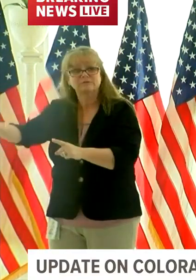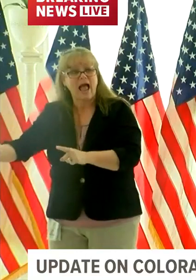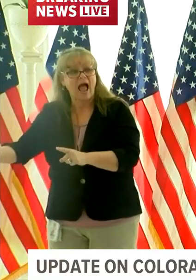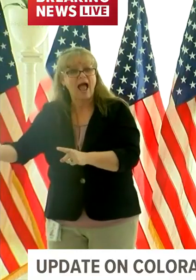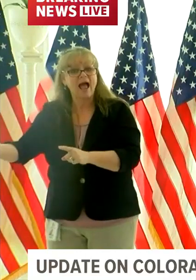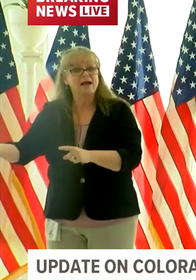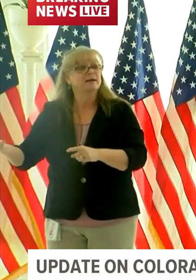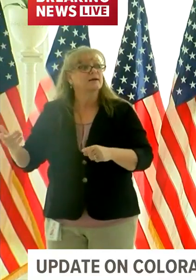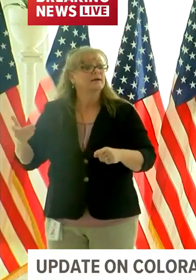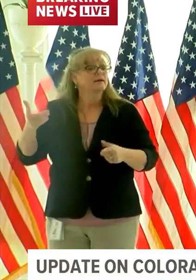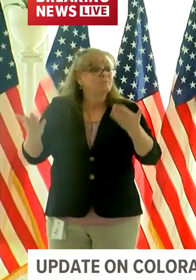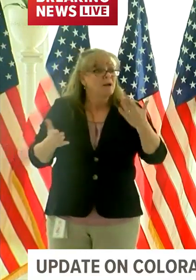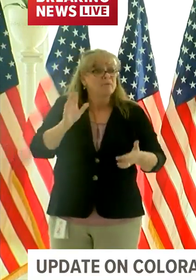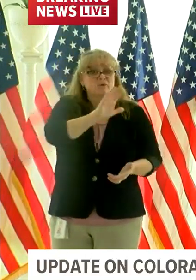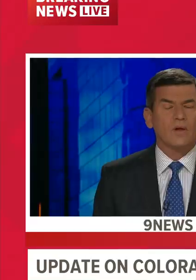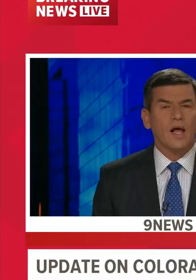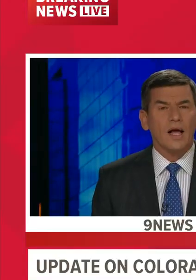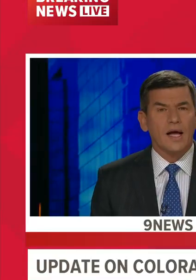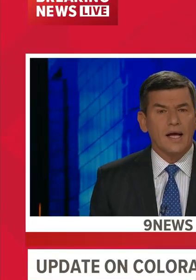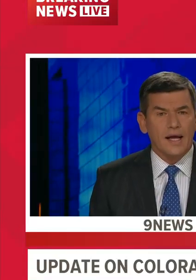yourself. Thank you all.